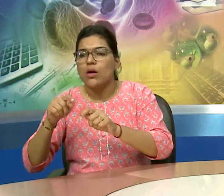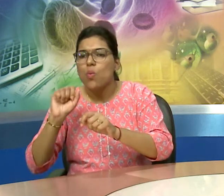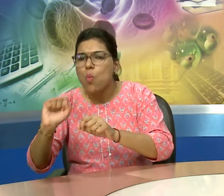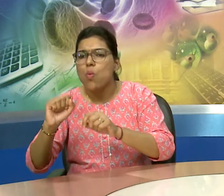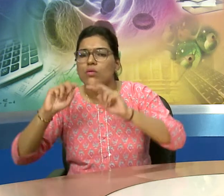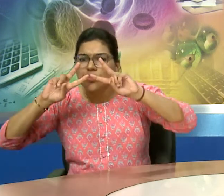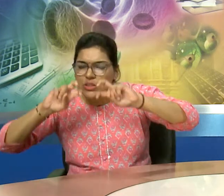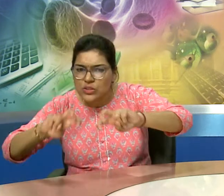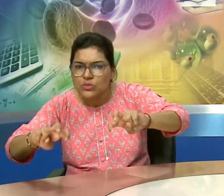name also,